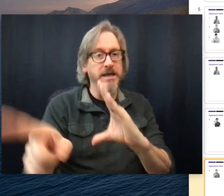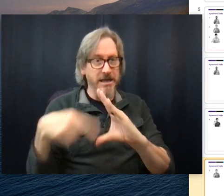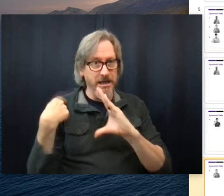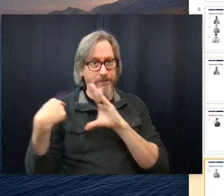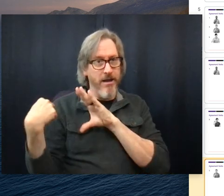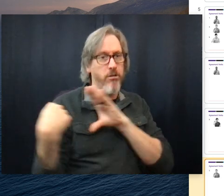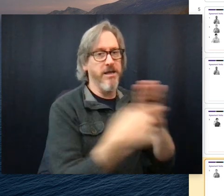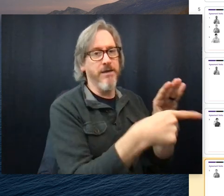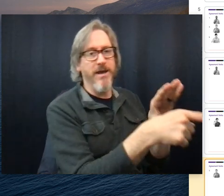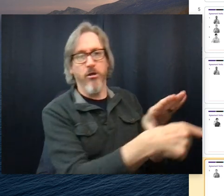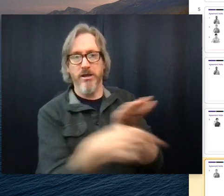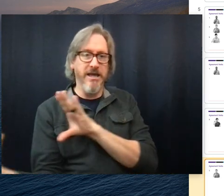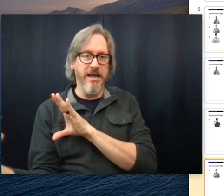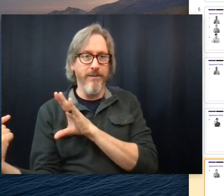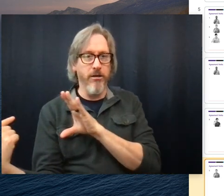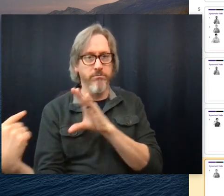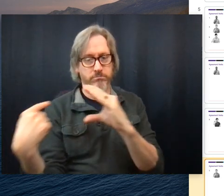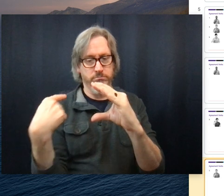email.